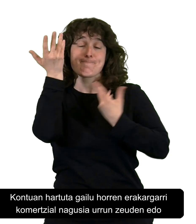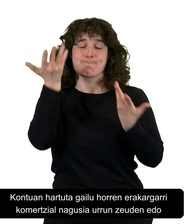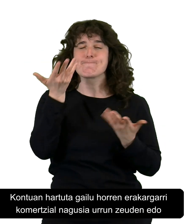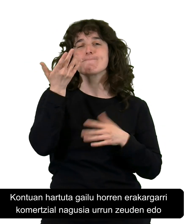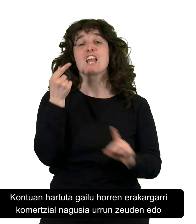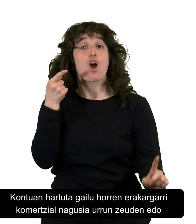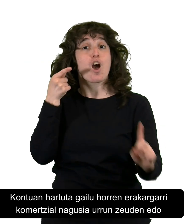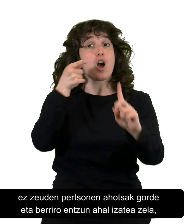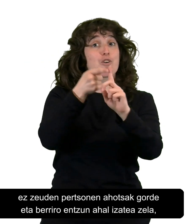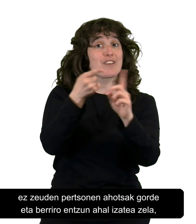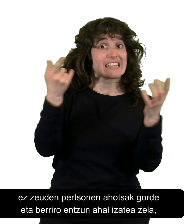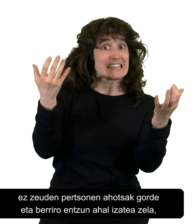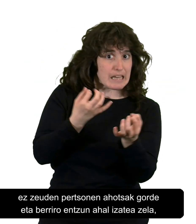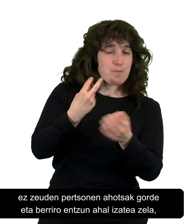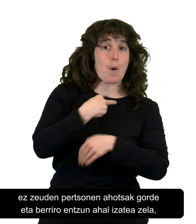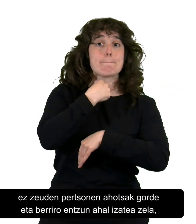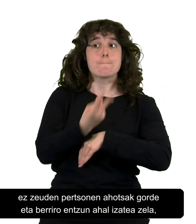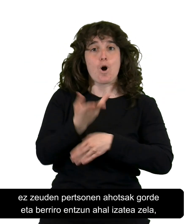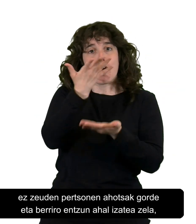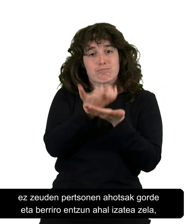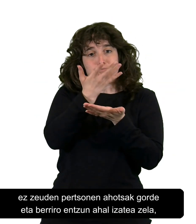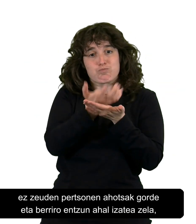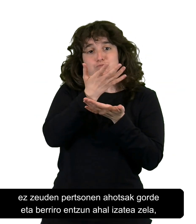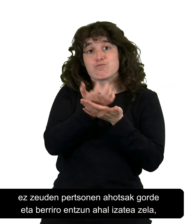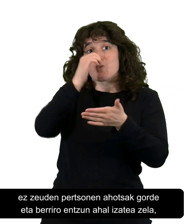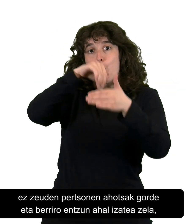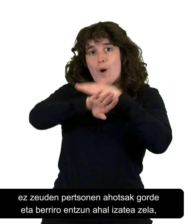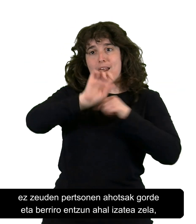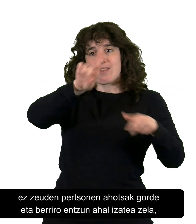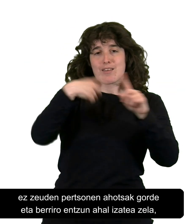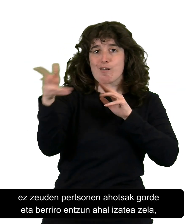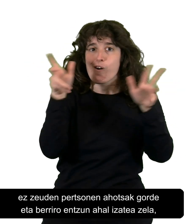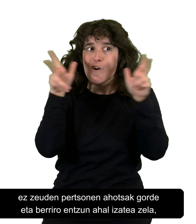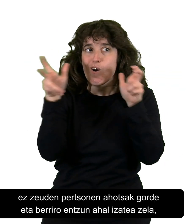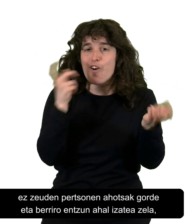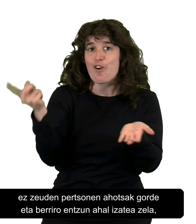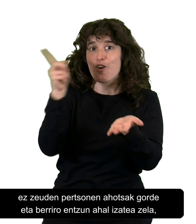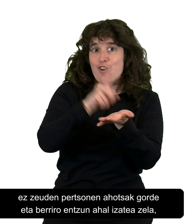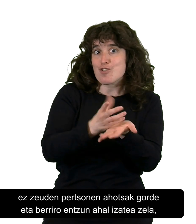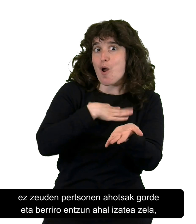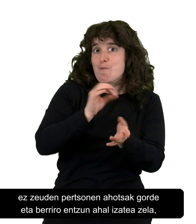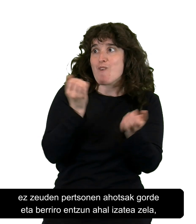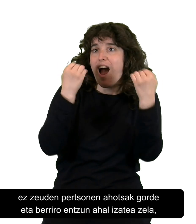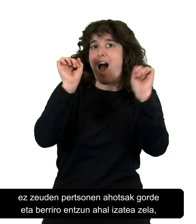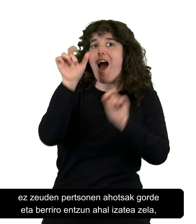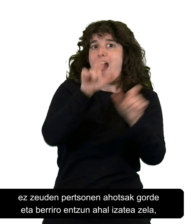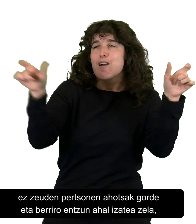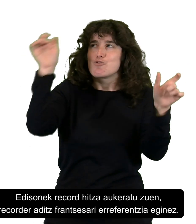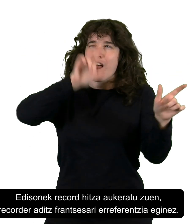urrun zeuden edo ez zeuden pertsonen ahotsak gorde eta berriro entzun ahal izatea zela,